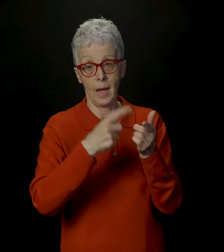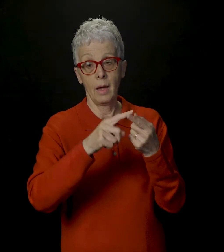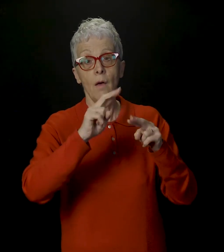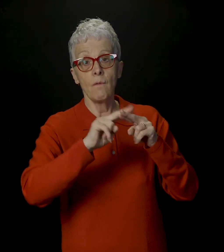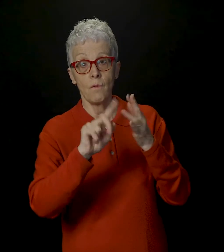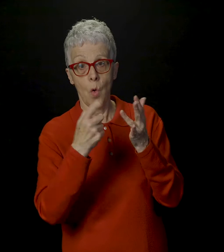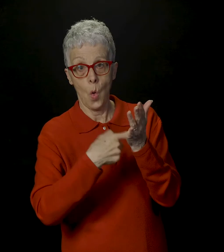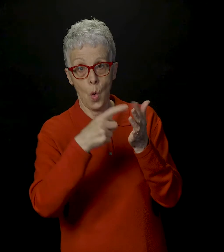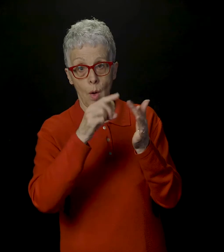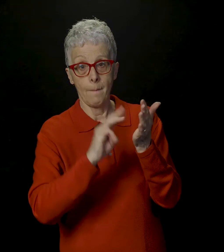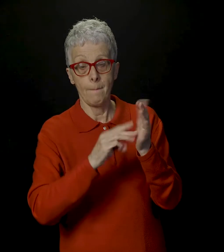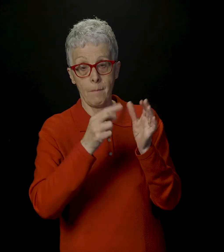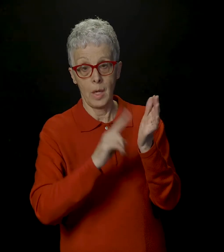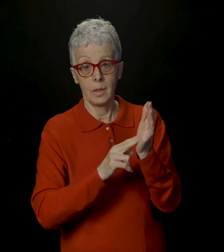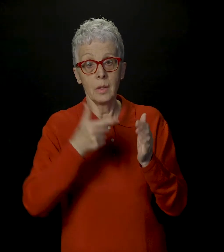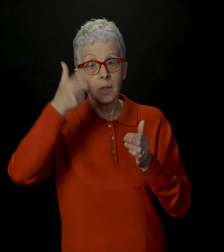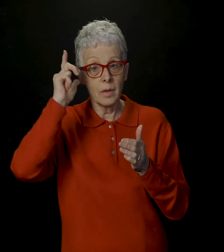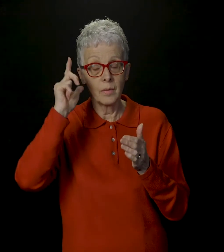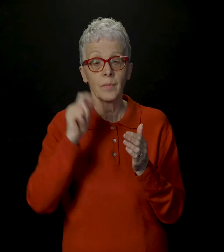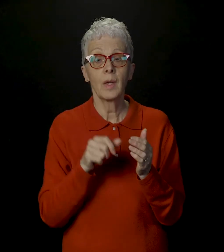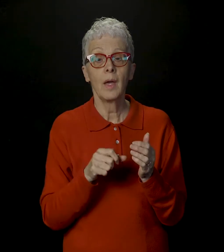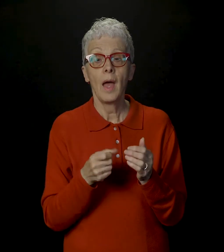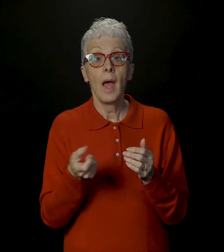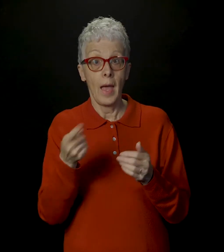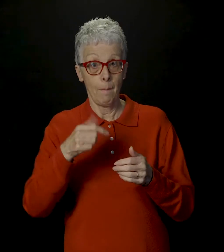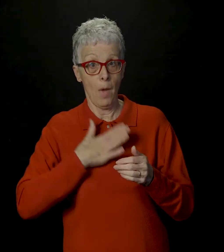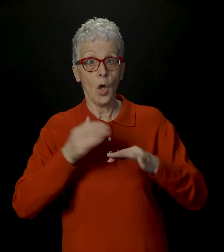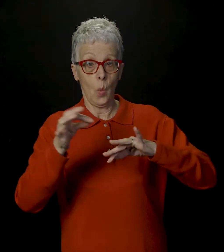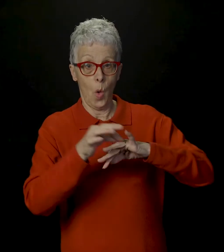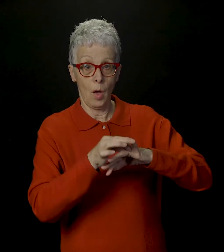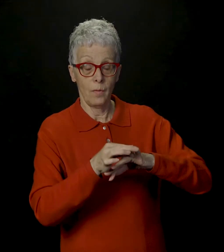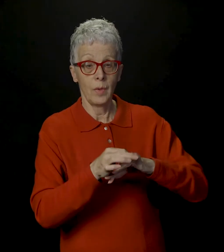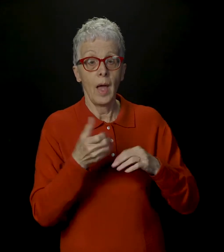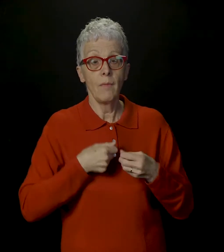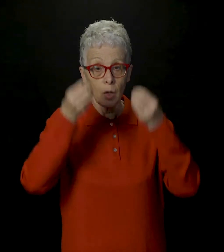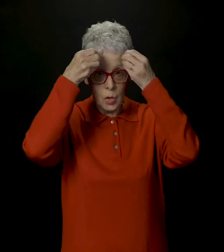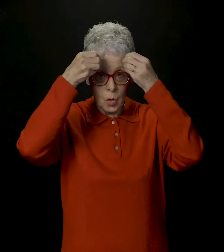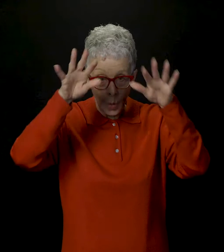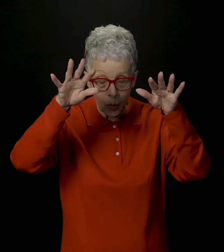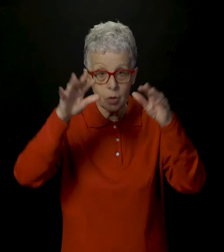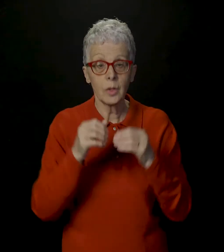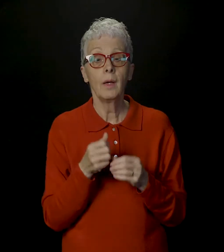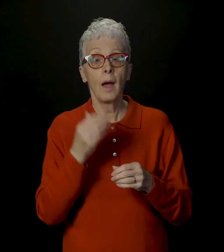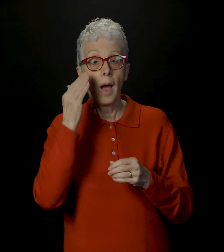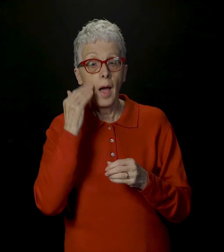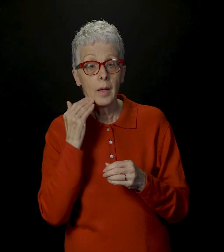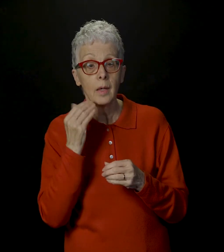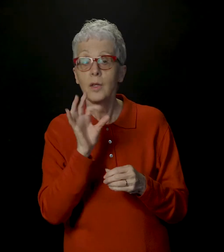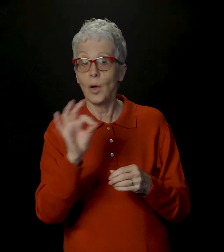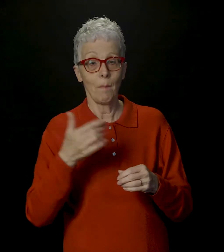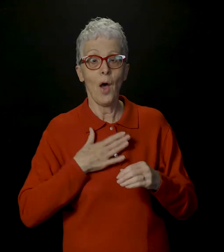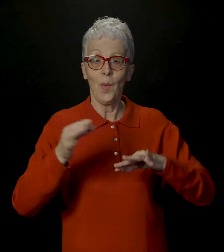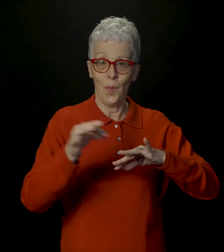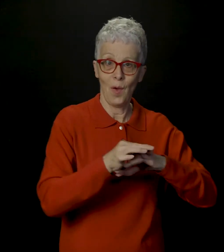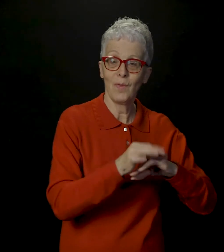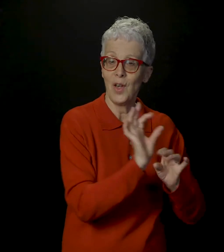CEO of One Care Disclaimer, she's also my wife And we also have Lee Waters Who is the coach coordinator For One Care Disclaimer, she's not my